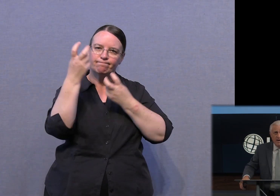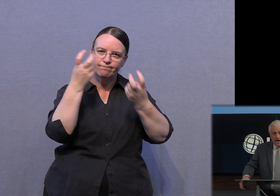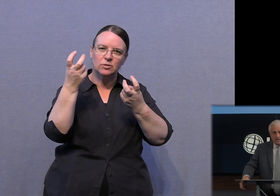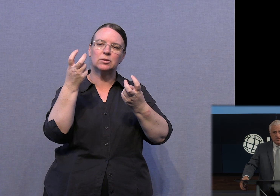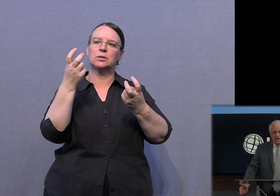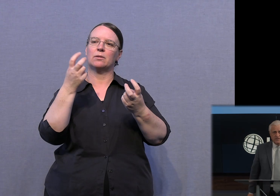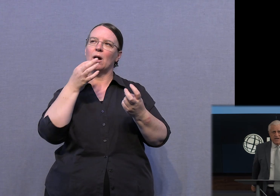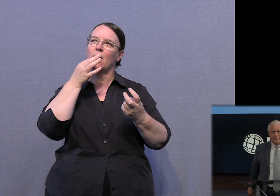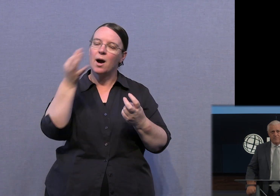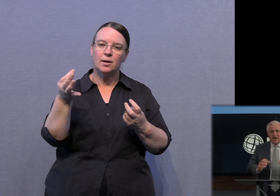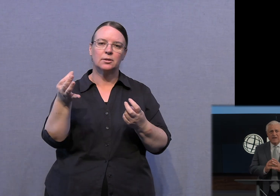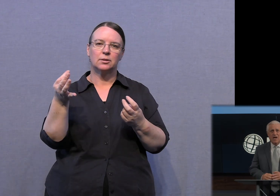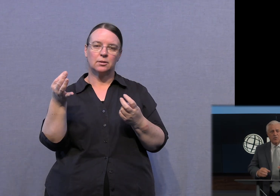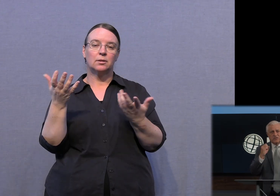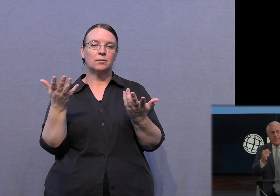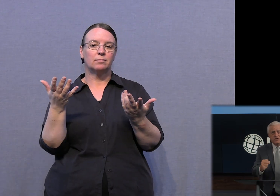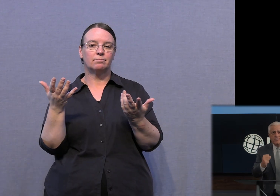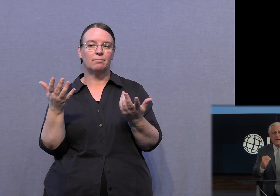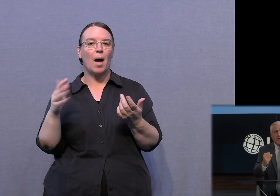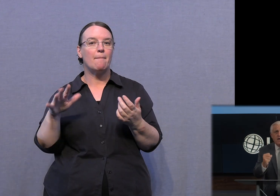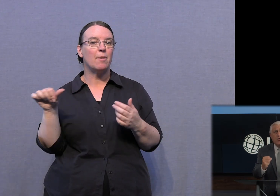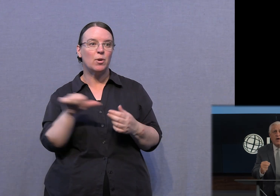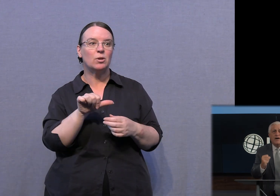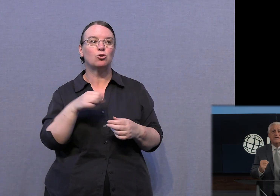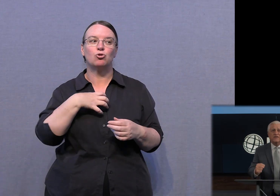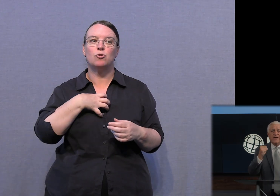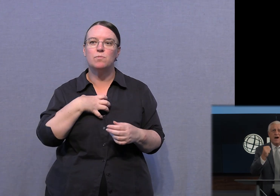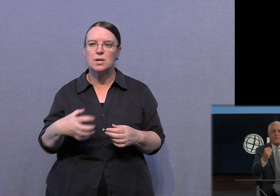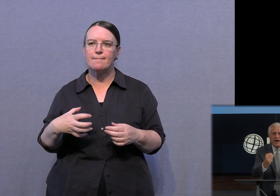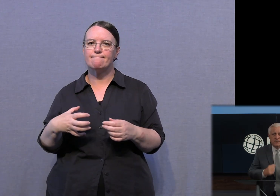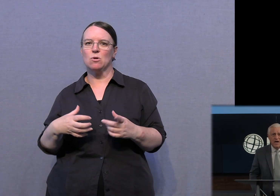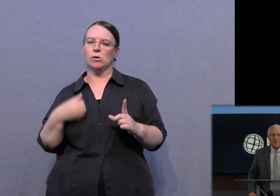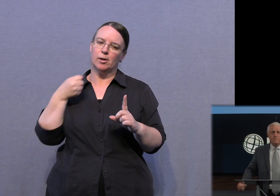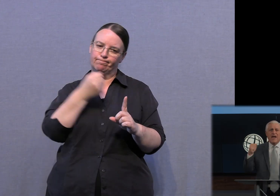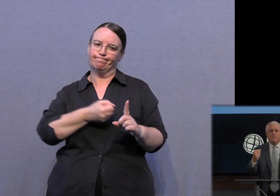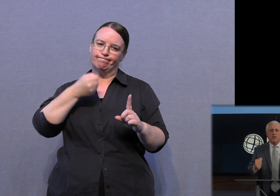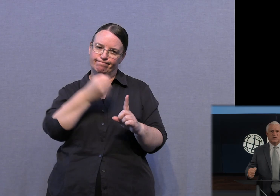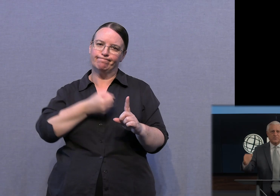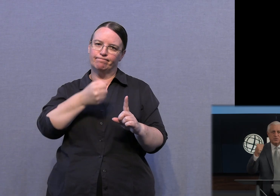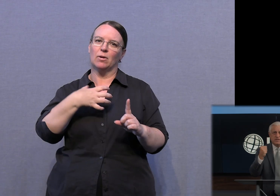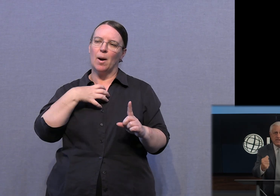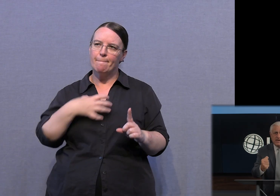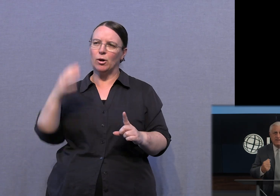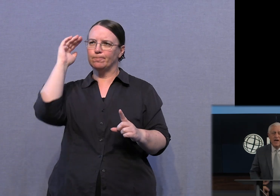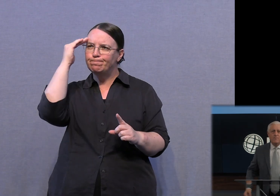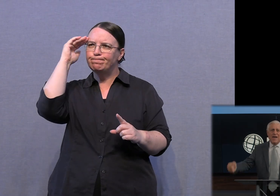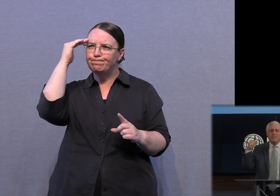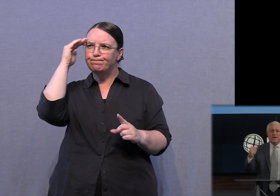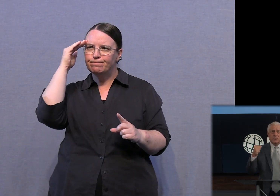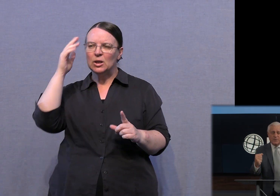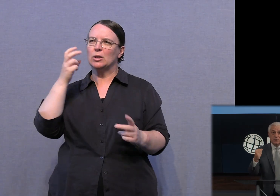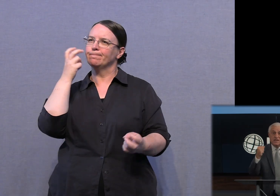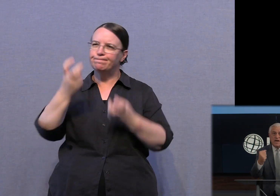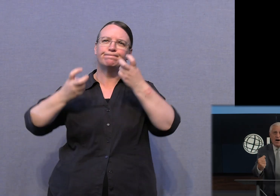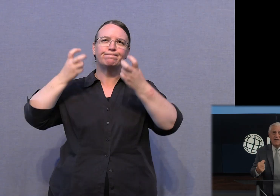you. Matthew 7:7. Maybe we're supposed to be a little more aggressive in our prayers. Maybe we're supposed to seek. Maybe